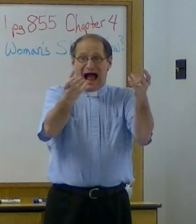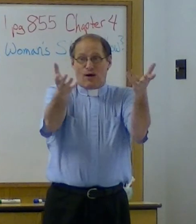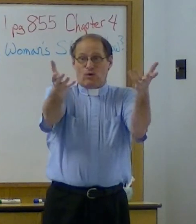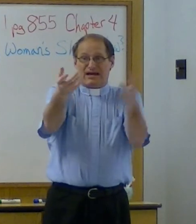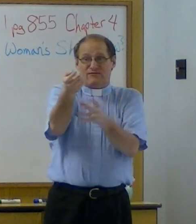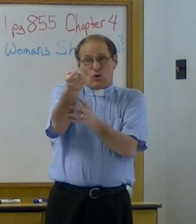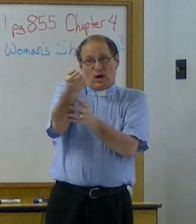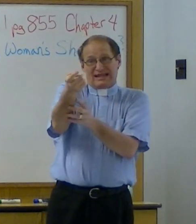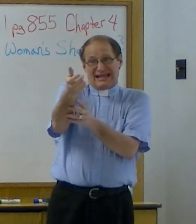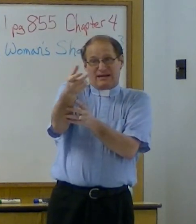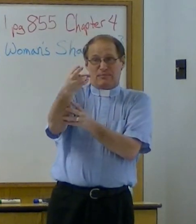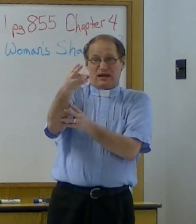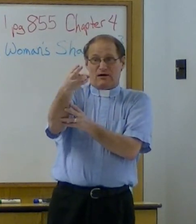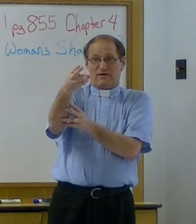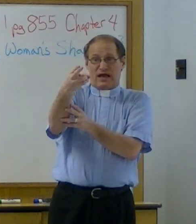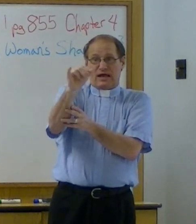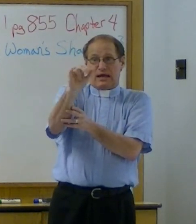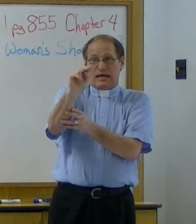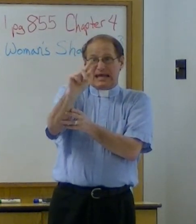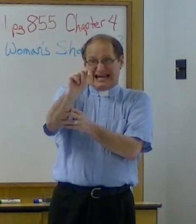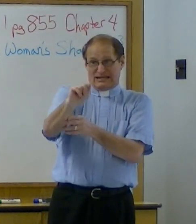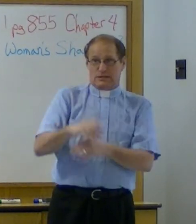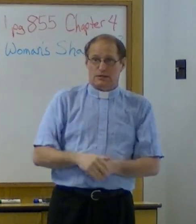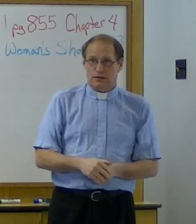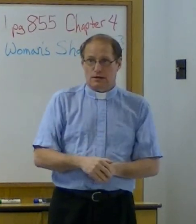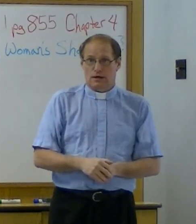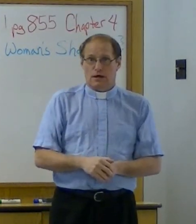I will give you a little bit of a hint.